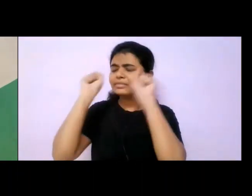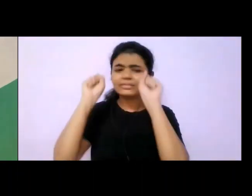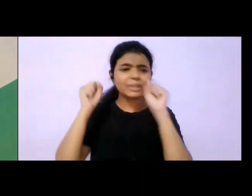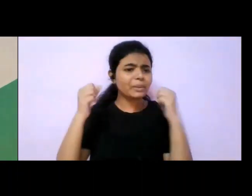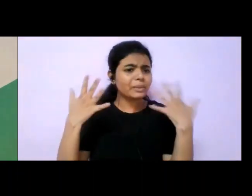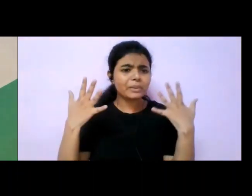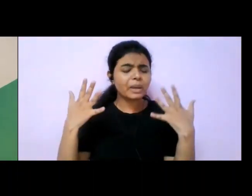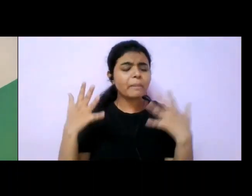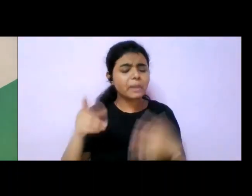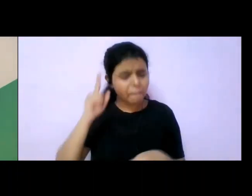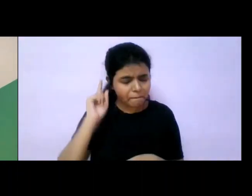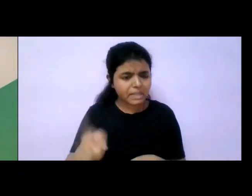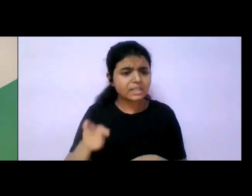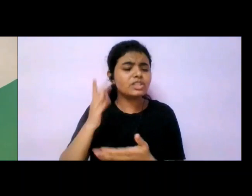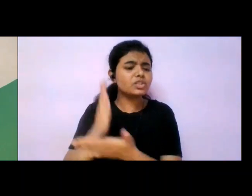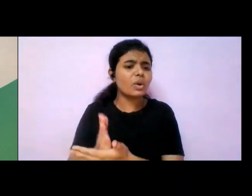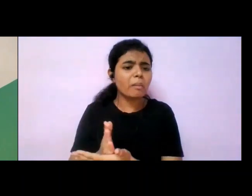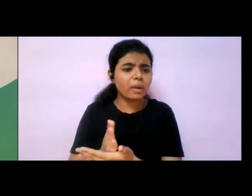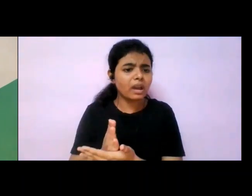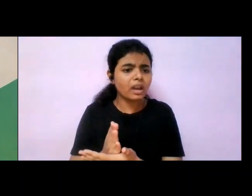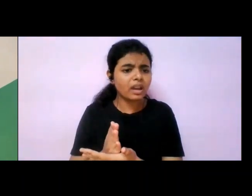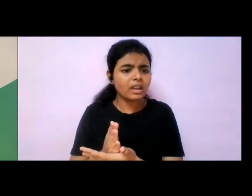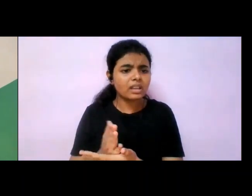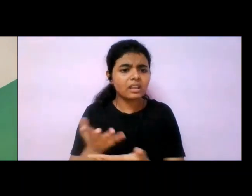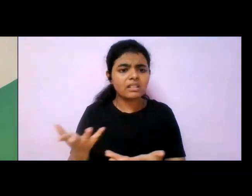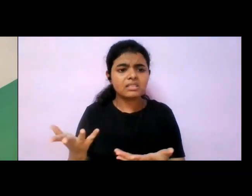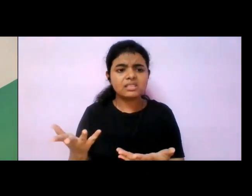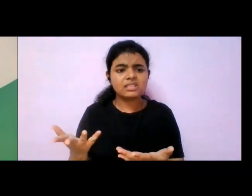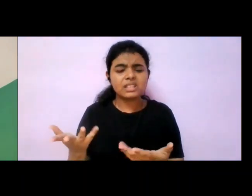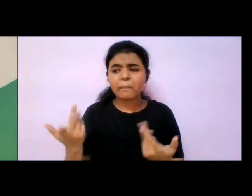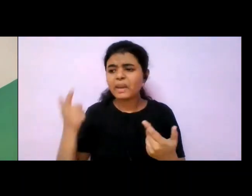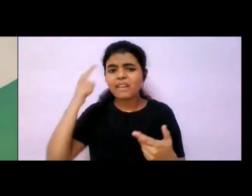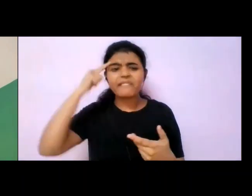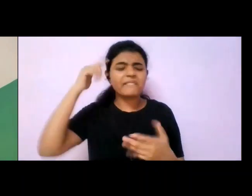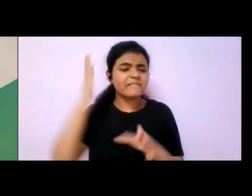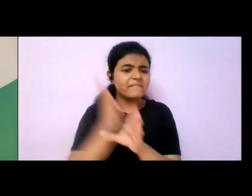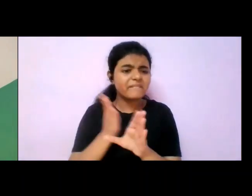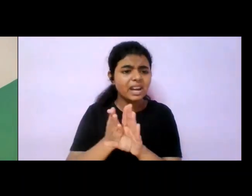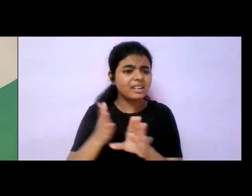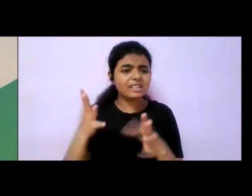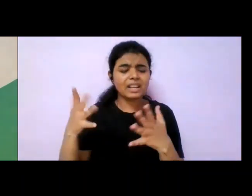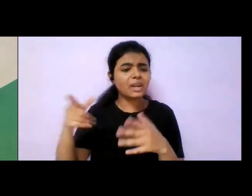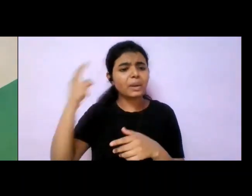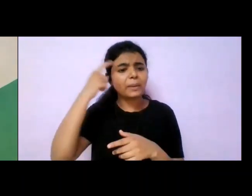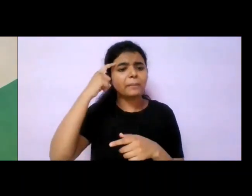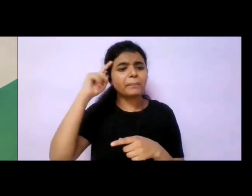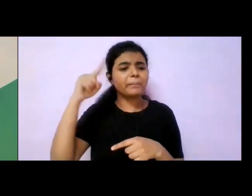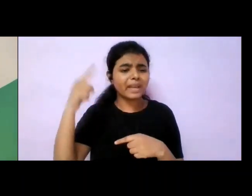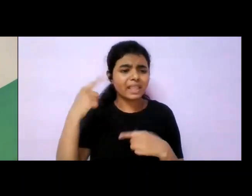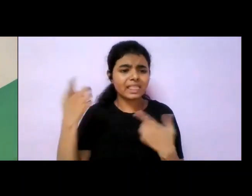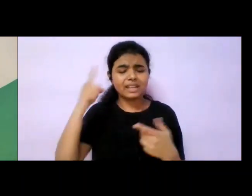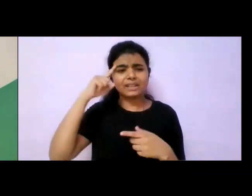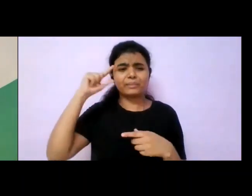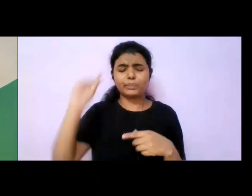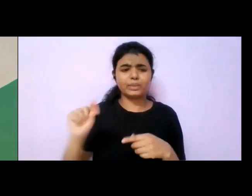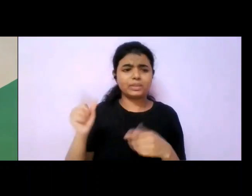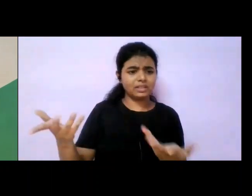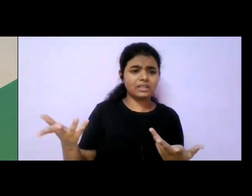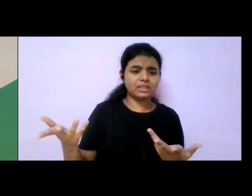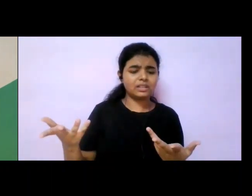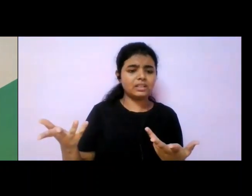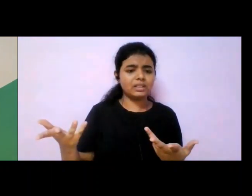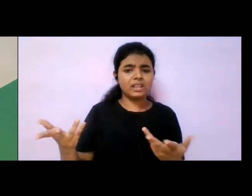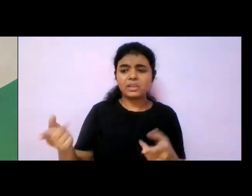start asking some kind of psychosocial questions or psychopolitical questions, to borrow from